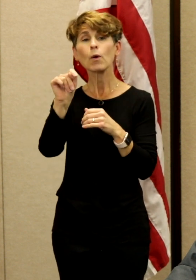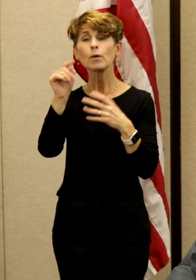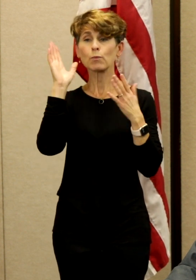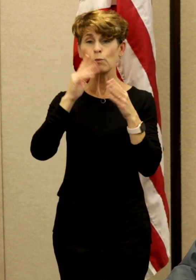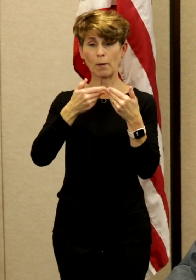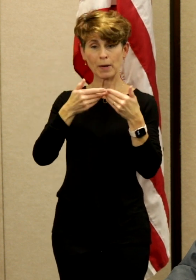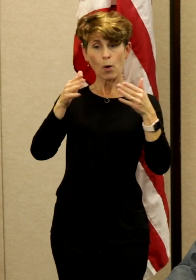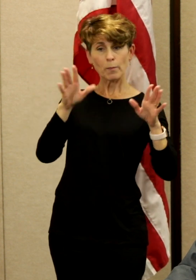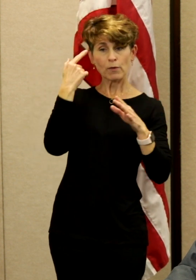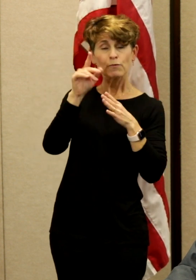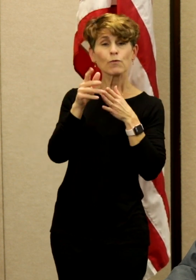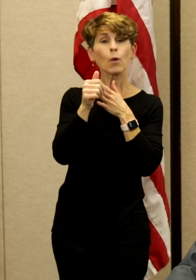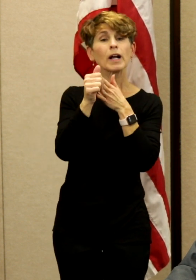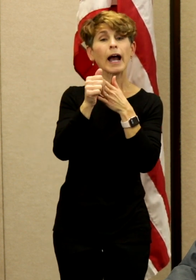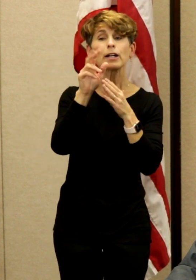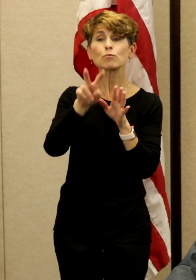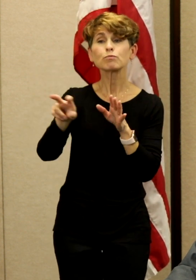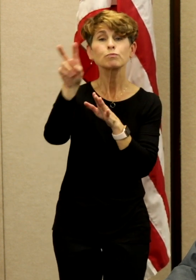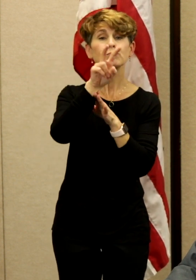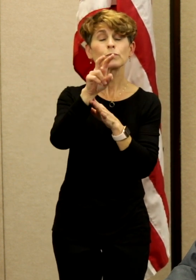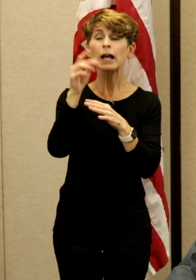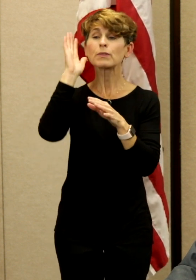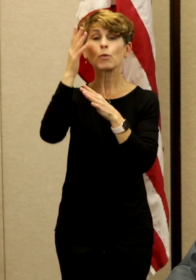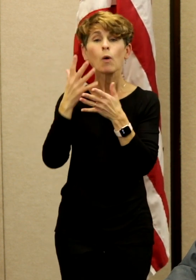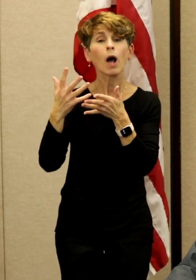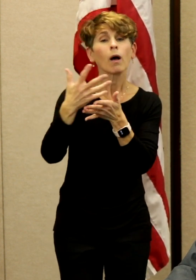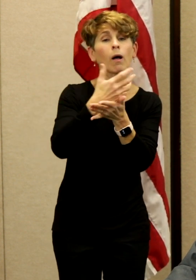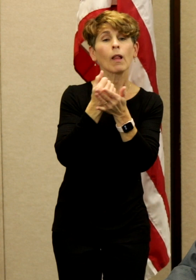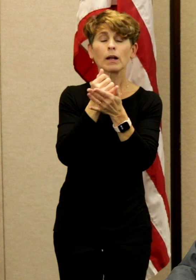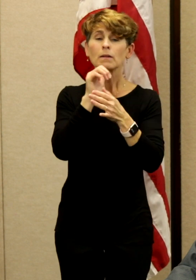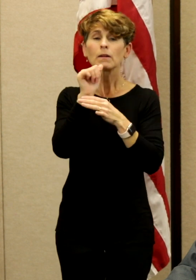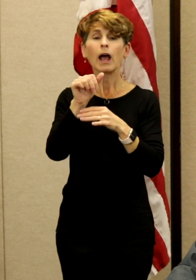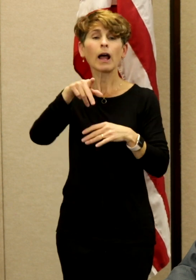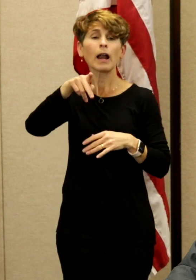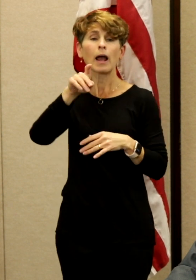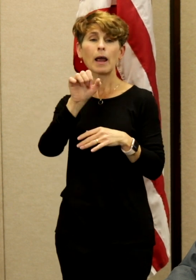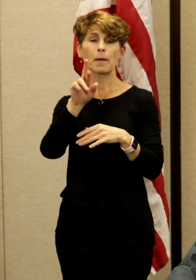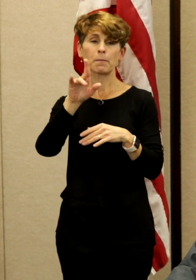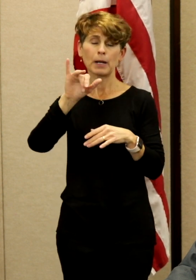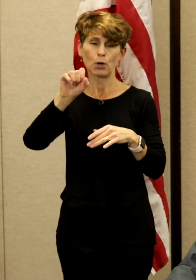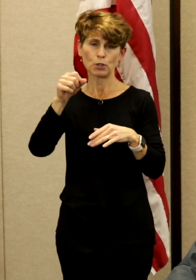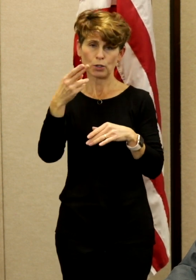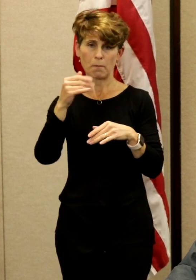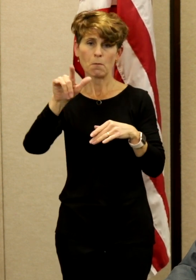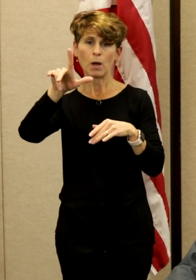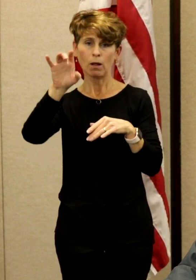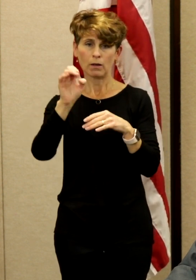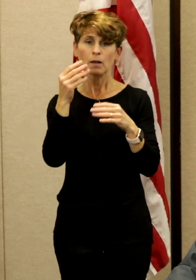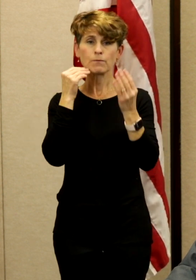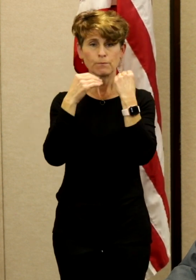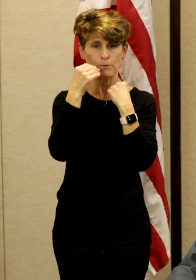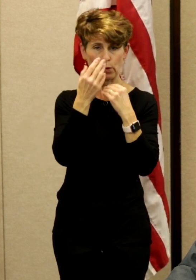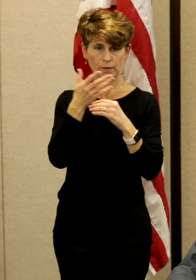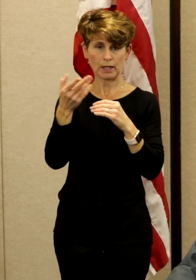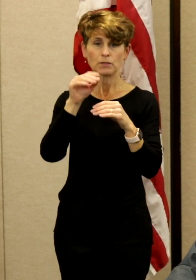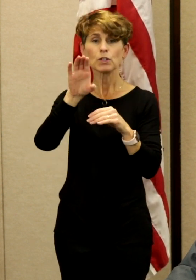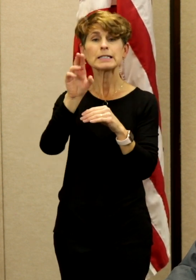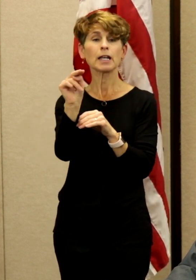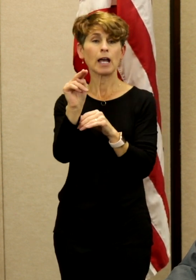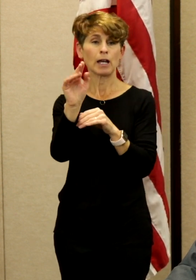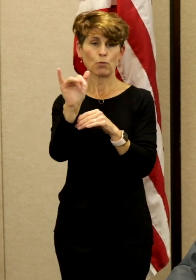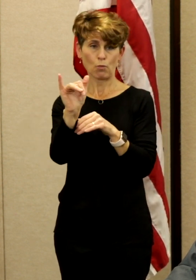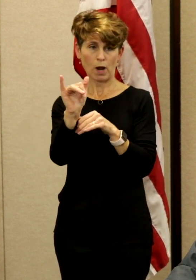self-guided tours, and staff will collect non-perishable food items for the Central New York Food Bank. Stay safe and